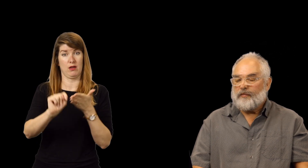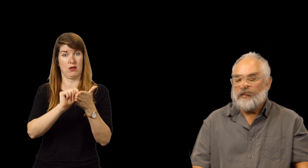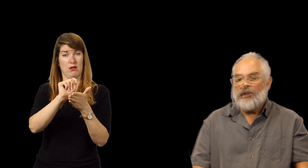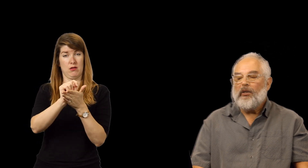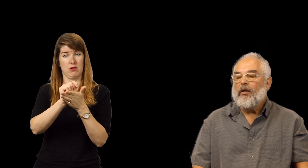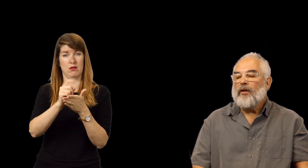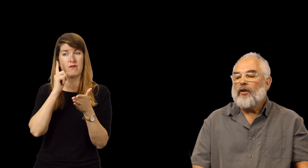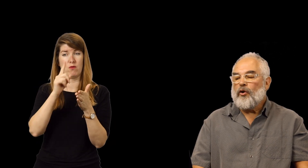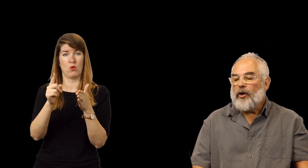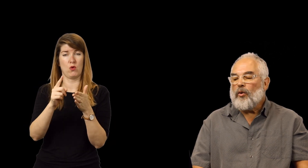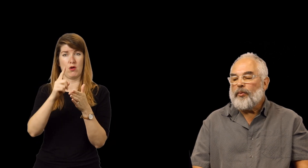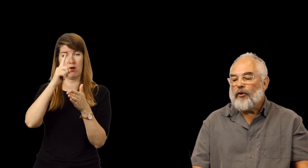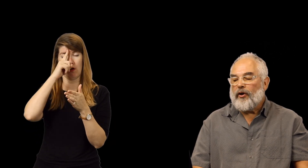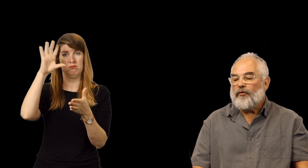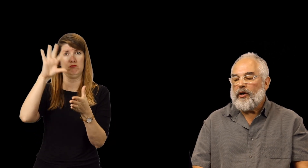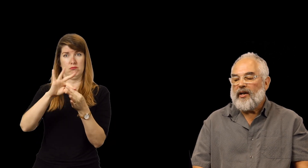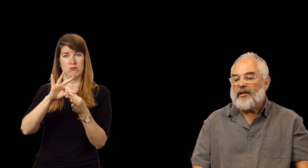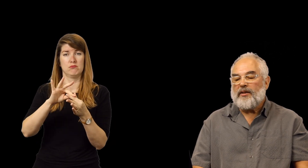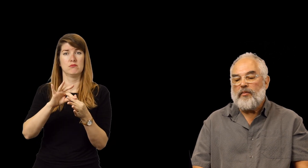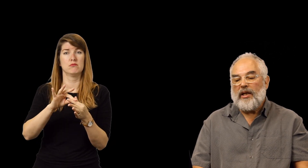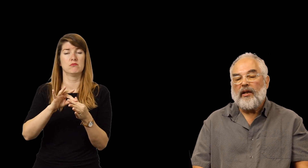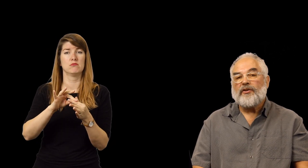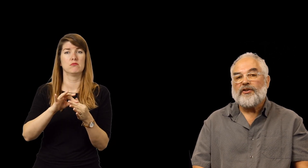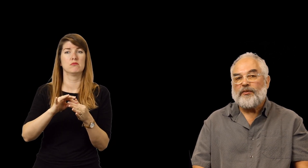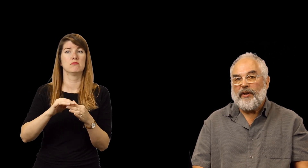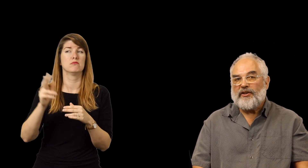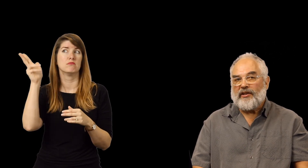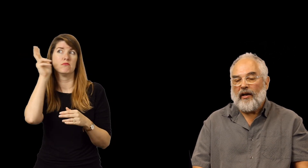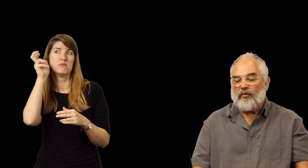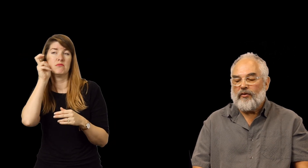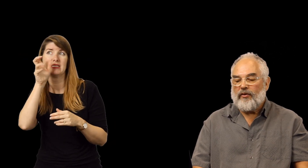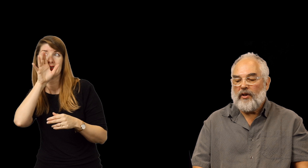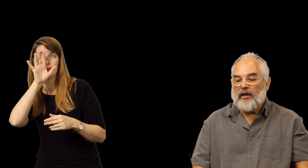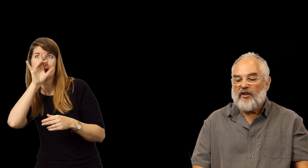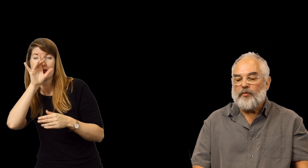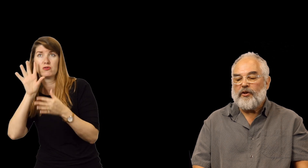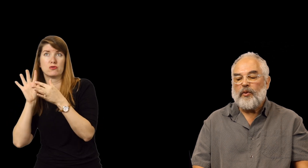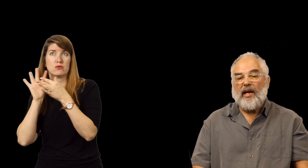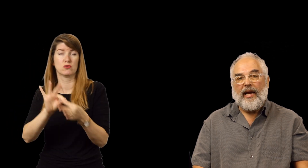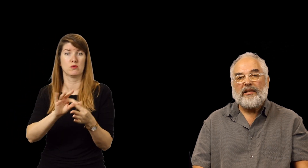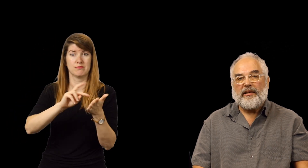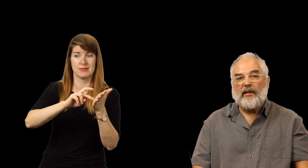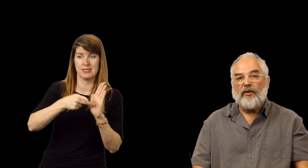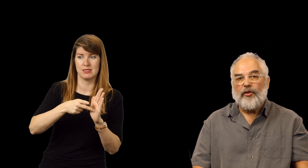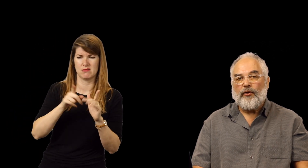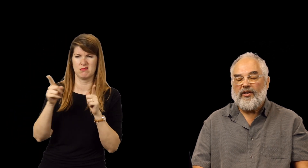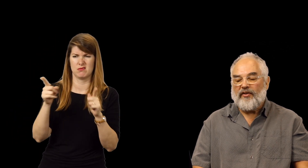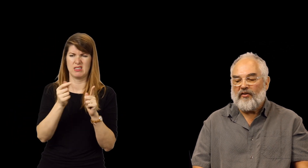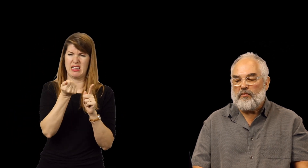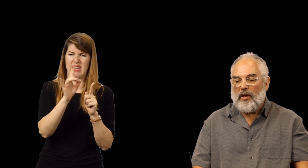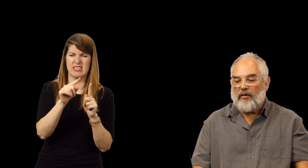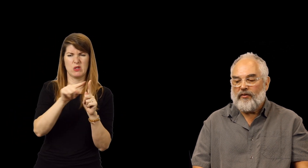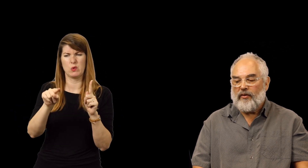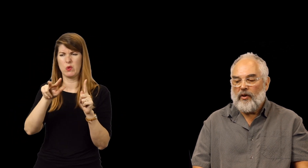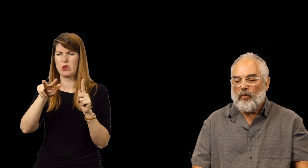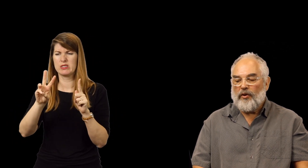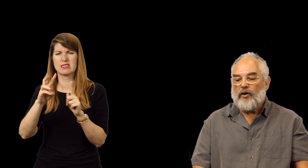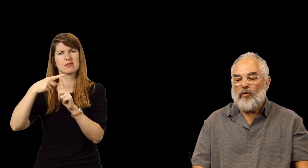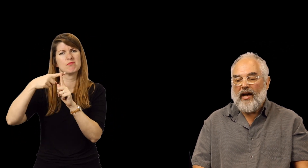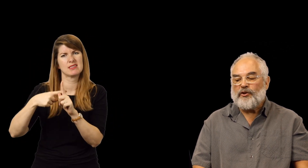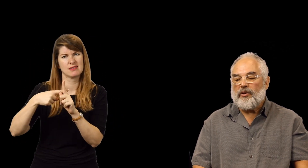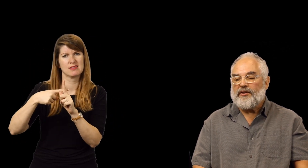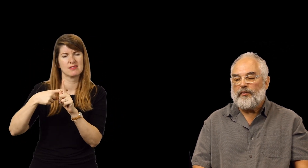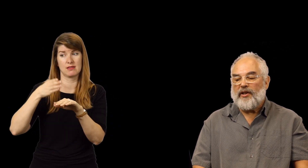language. The critical period for connecting meaning to speech sounds is between 18 and 36 months,